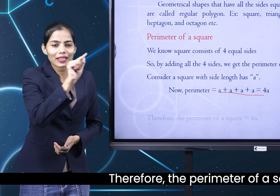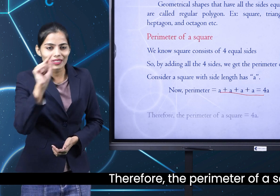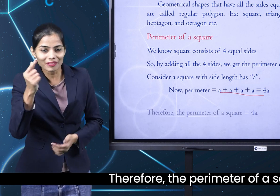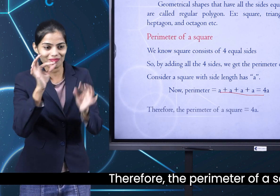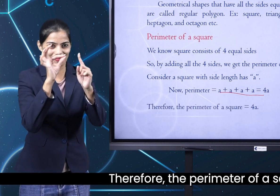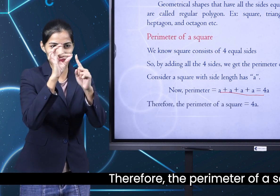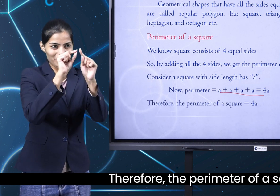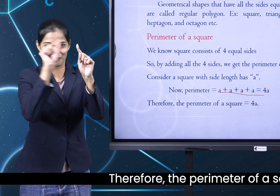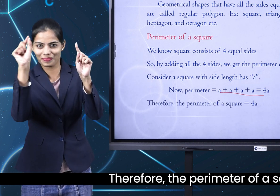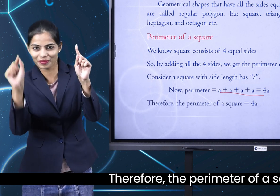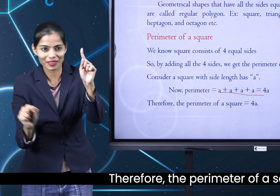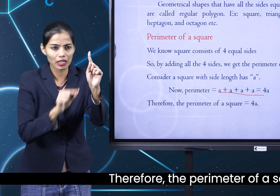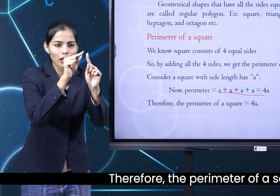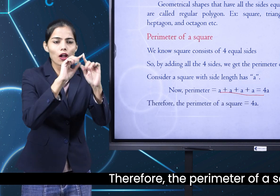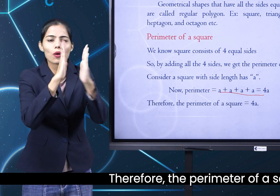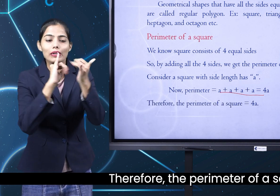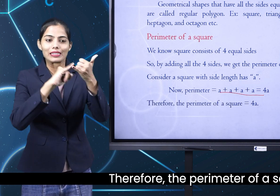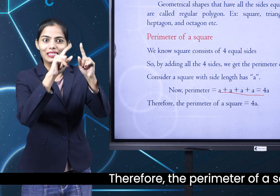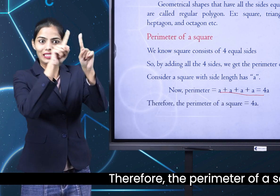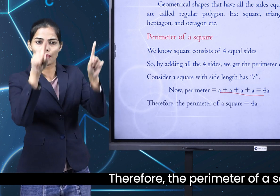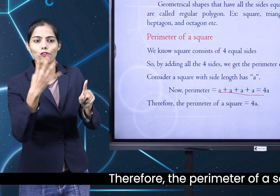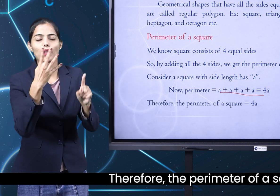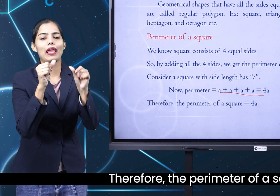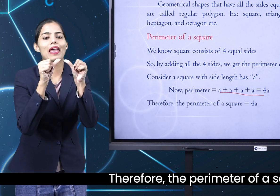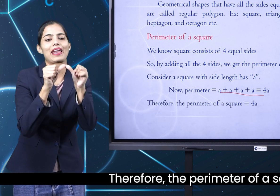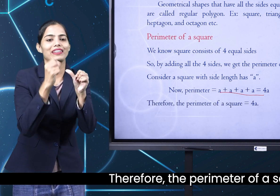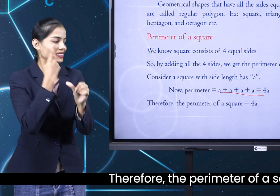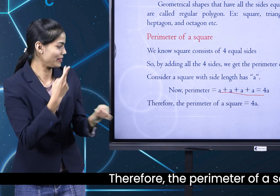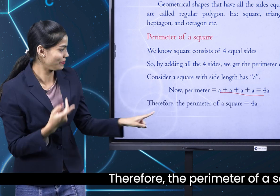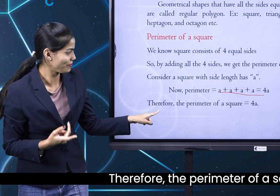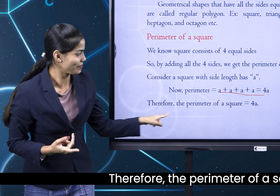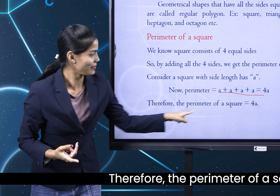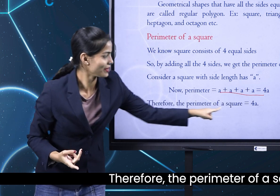Therefore, the perimeter of a square is equal to 4A.